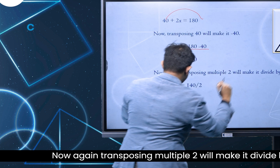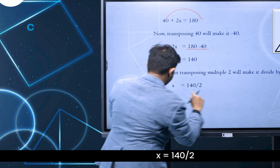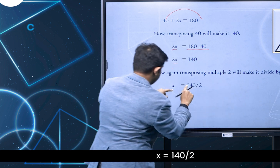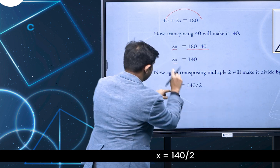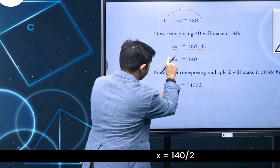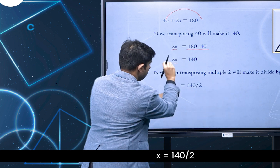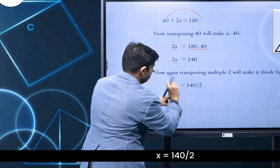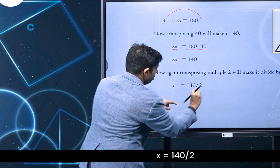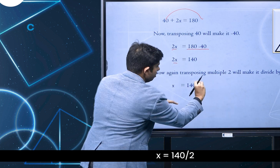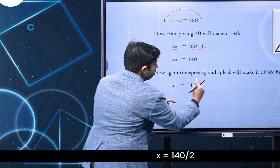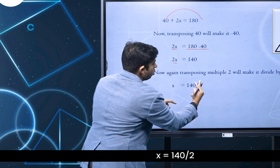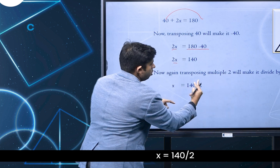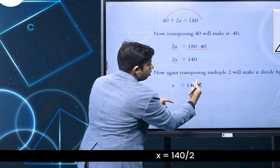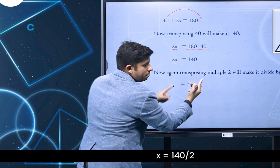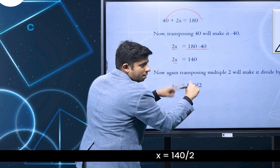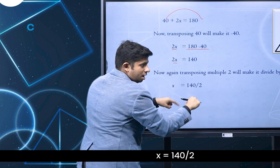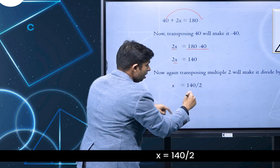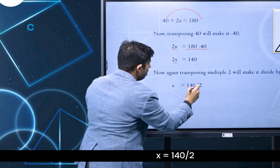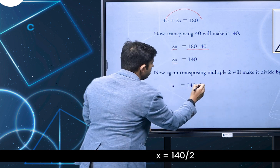X equals to 140 by 2.